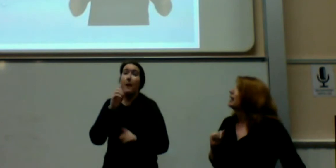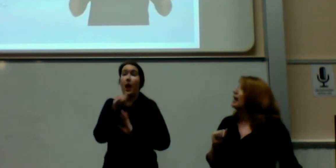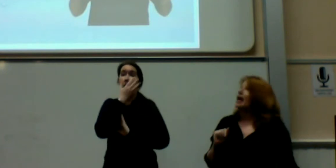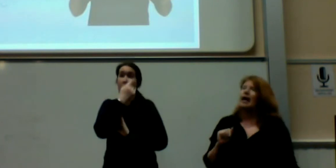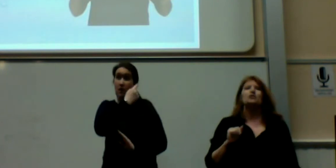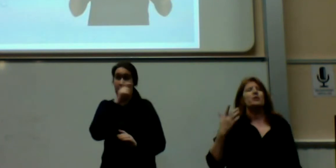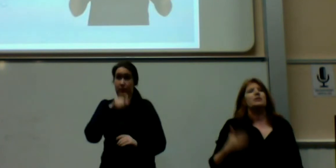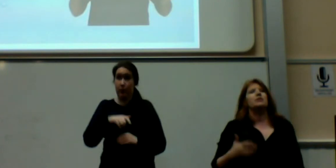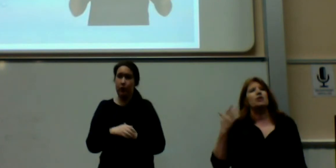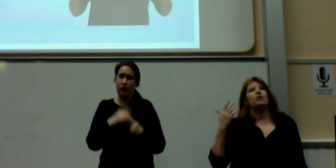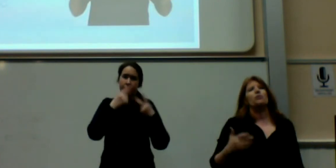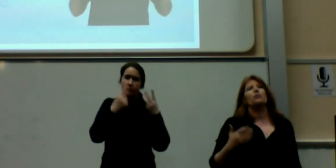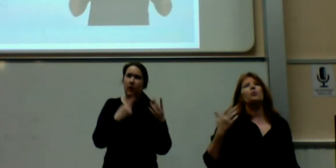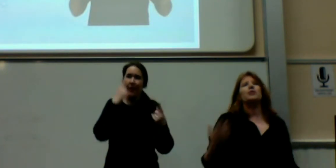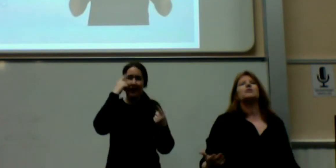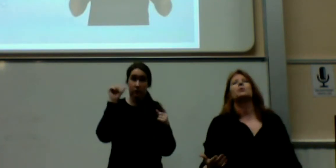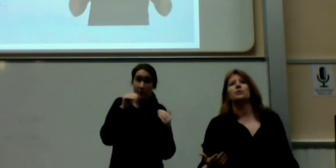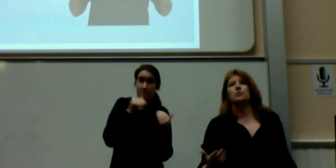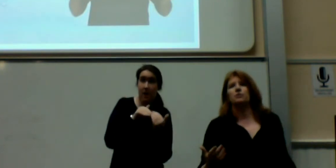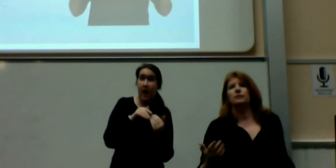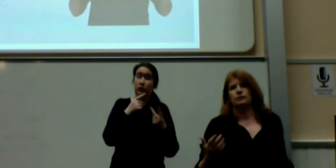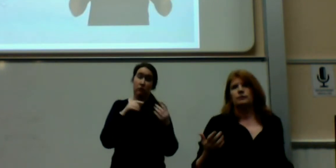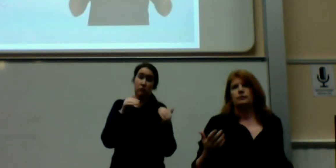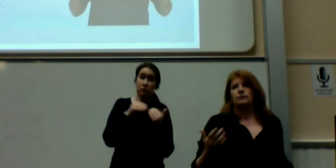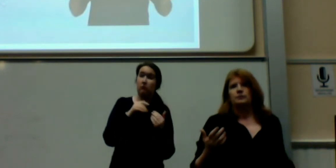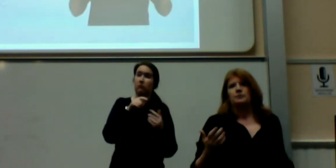said, as reasoning through principles.